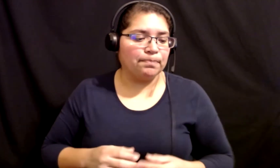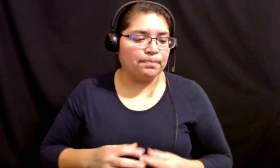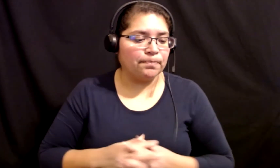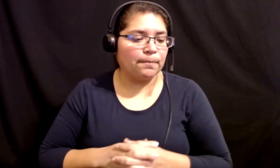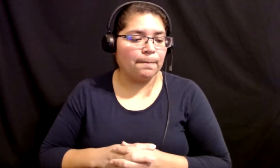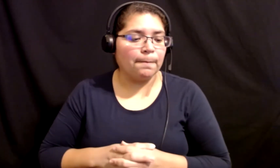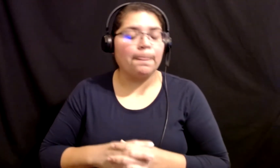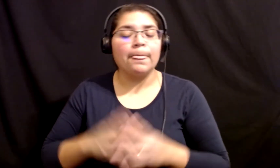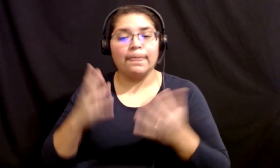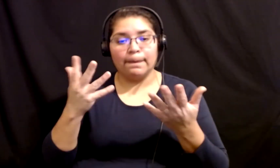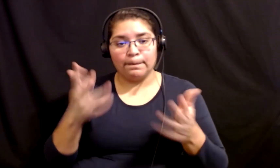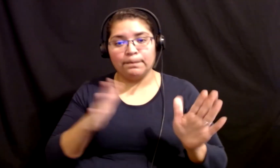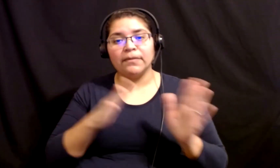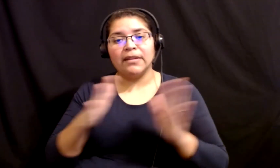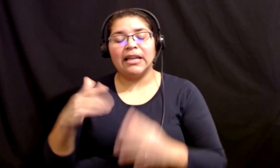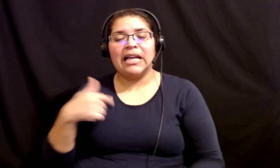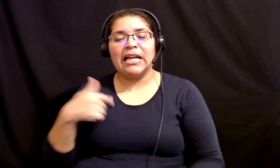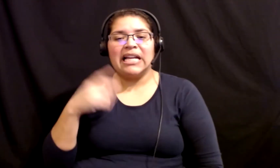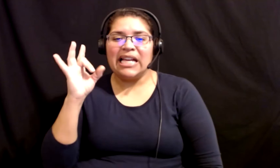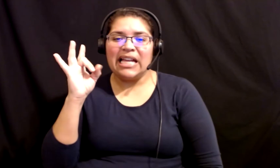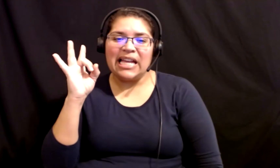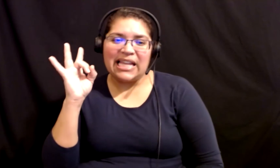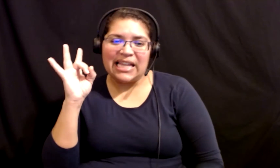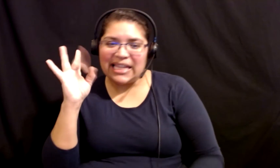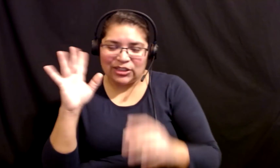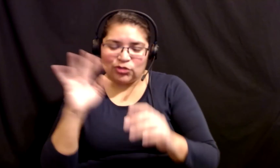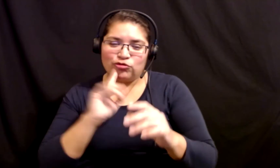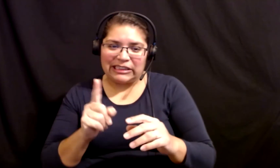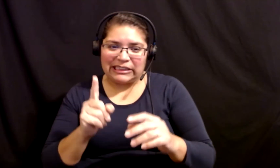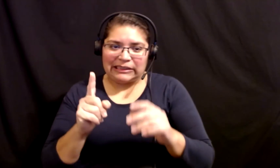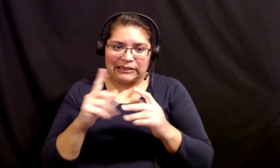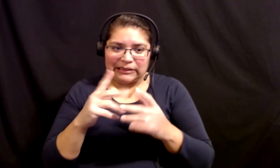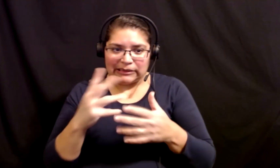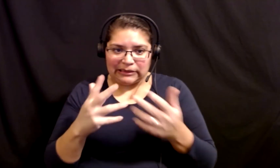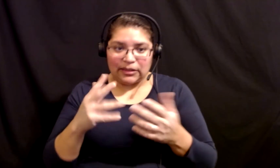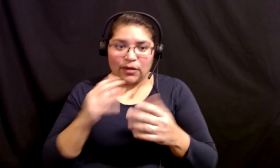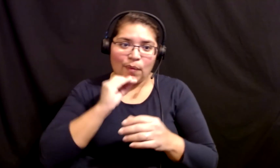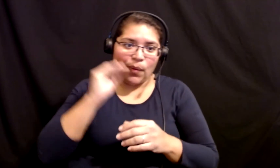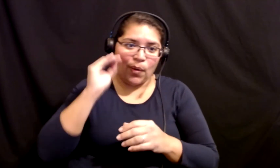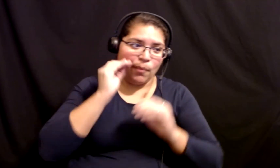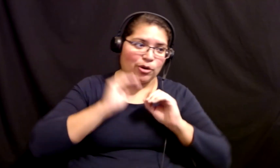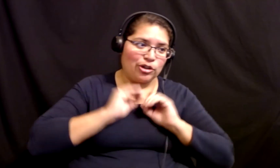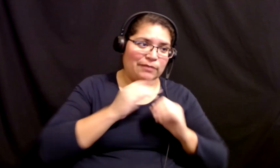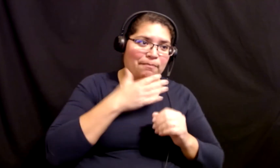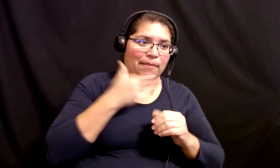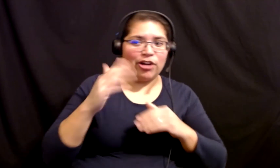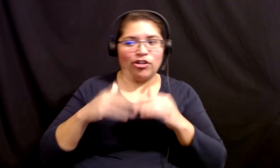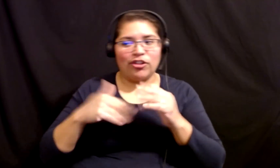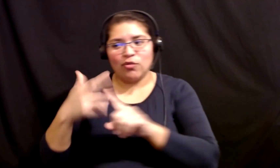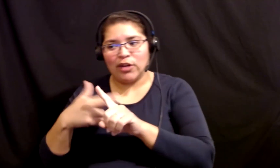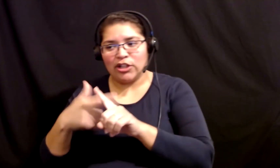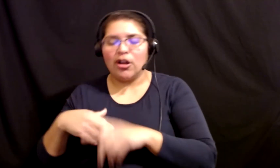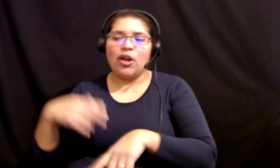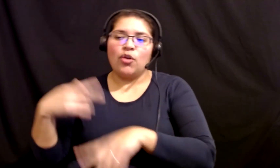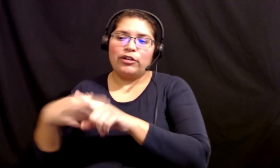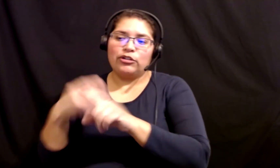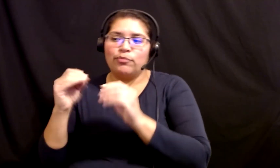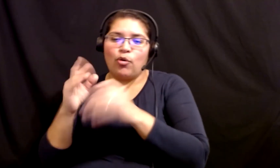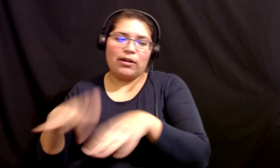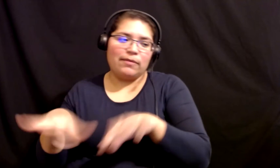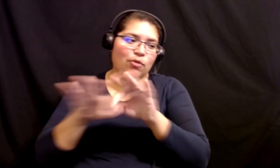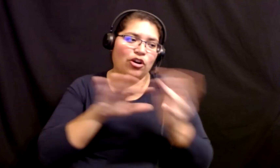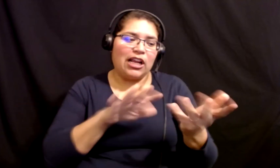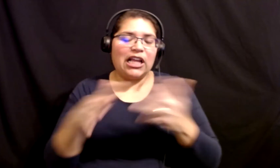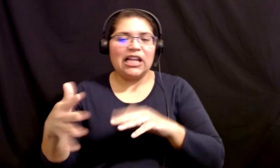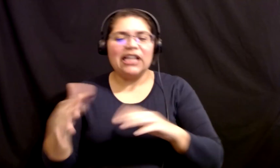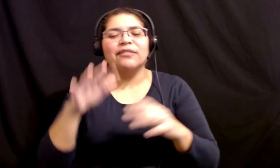That being said, I hate to get into these things where it's like homeownership is better than rental and rental is more important, because the fact